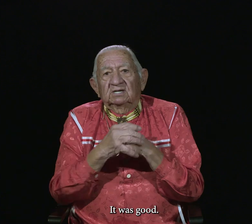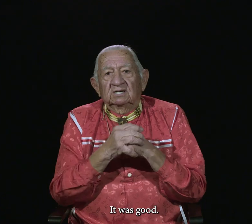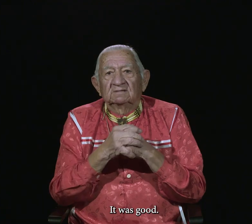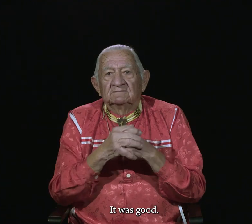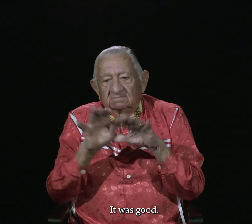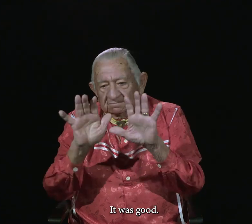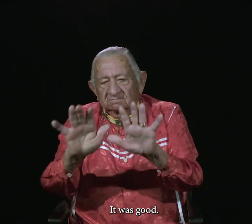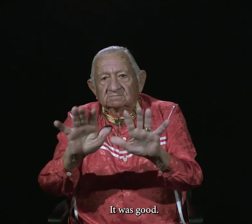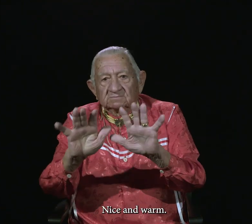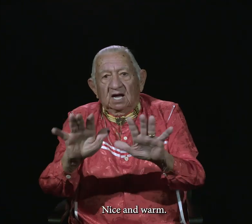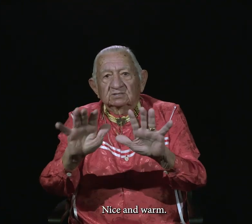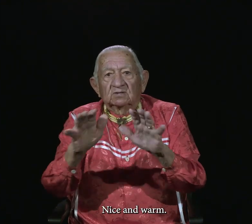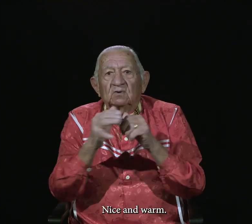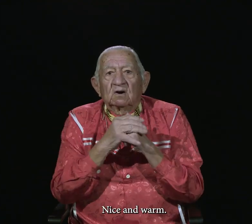good, nice and warm.